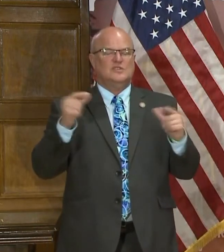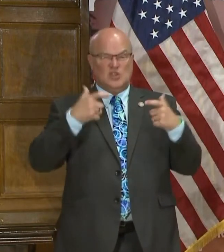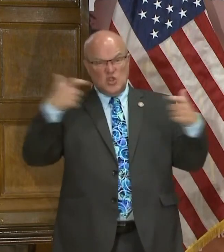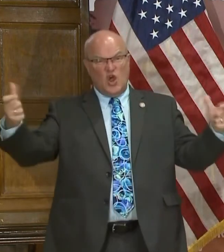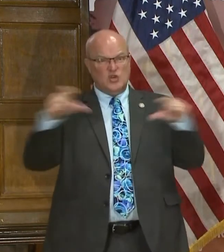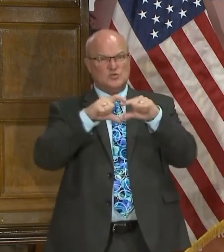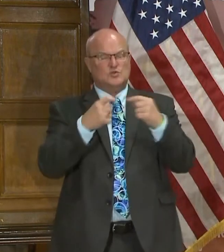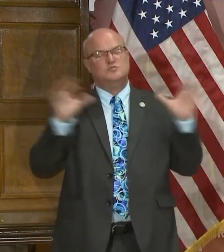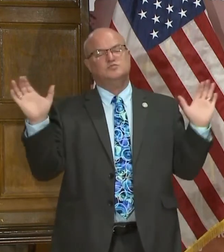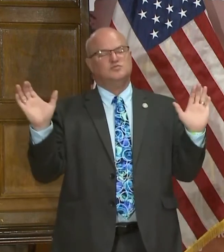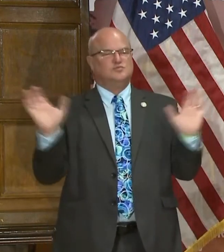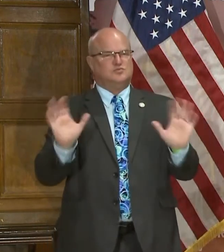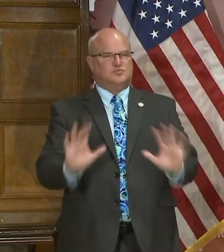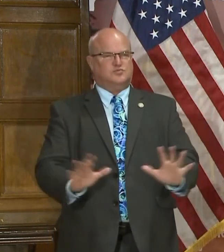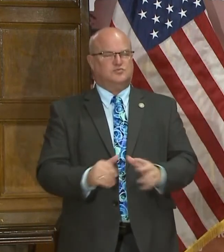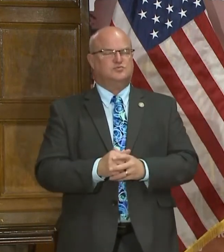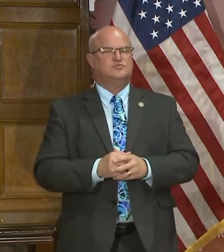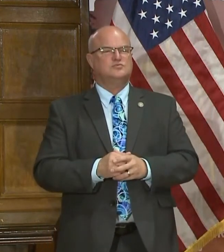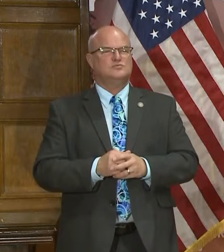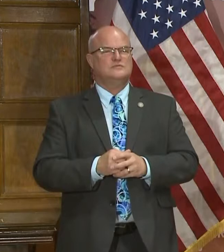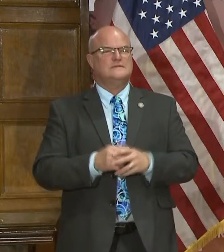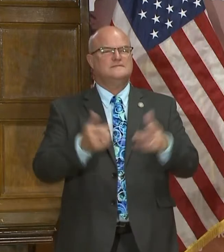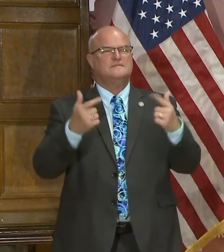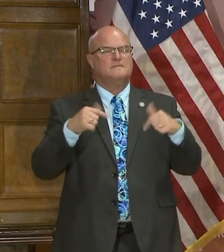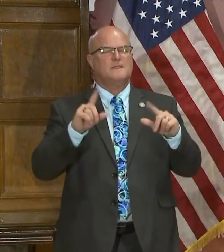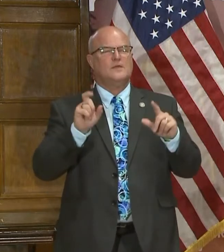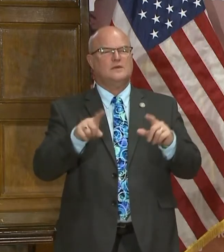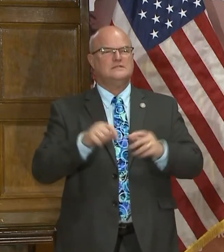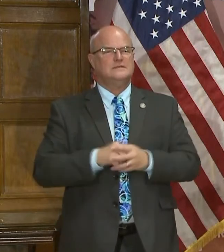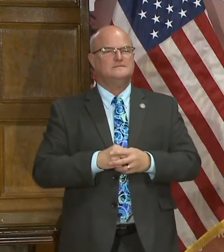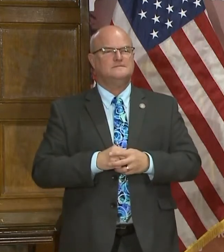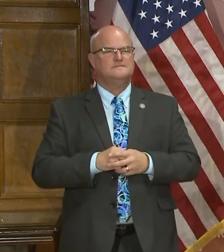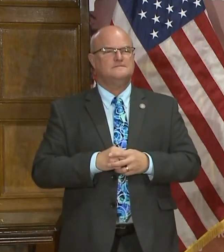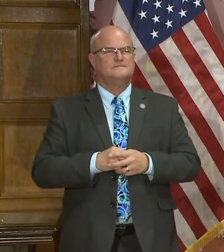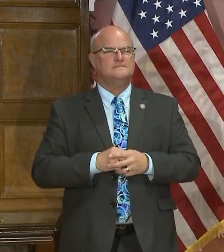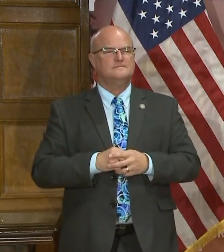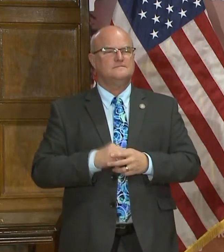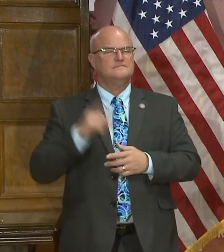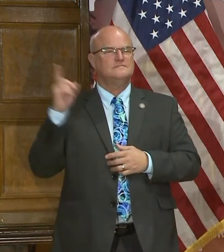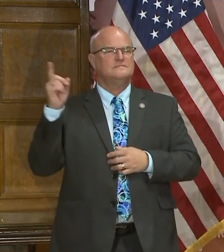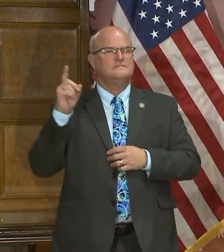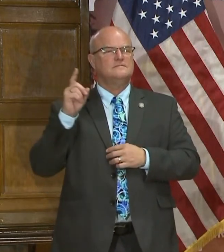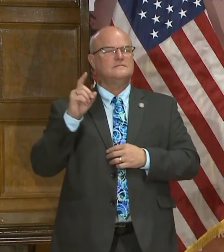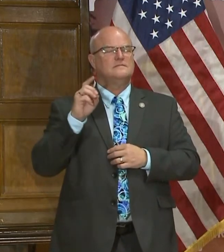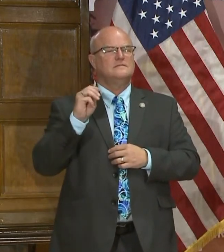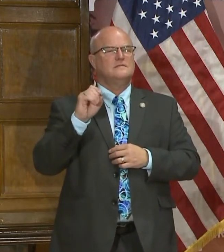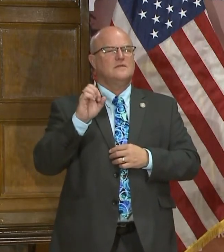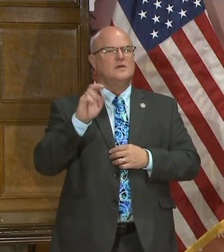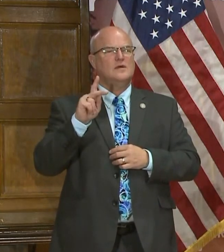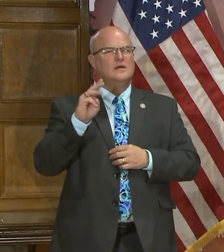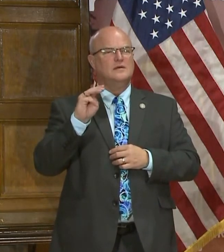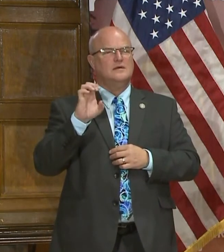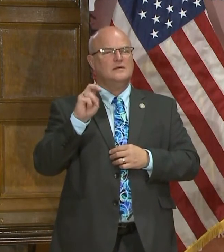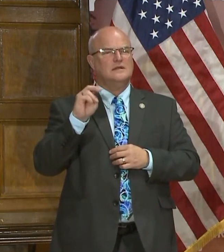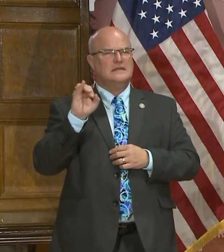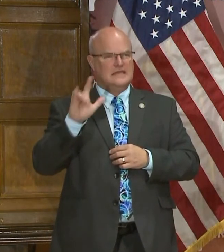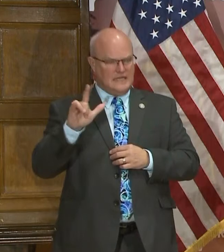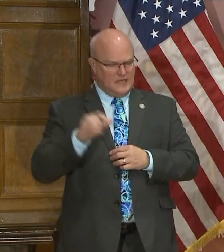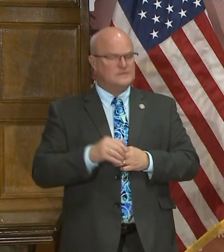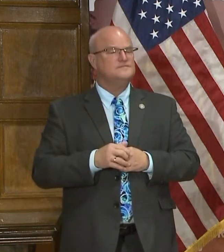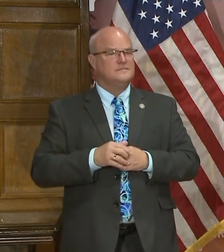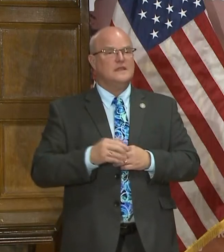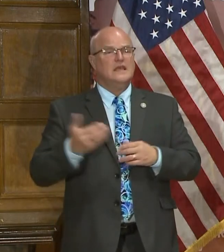larger groups are discouraged. Next question. Governor Mike McNeil at MagnoliaReporter.com.